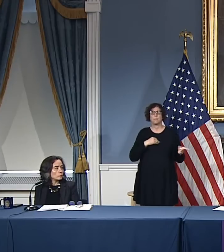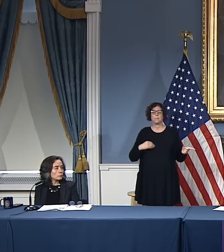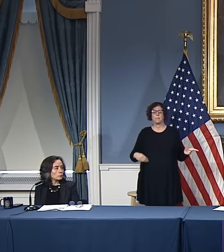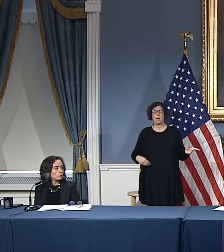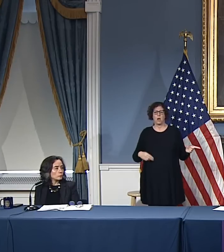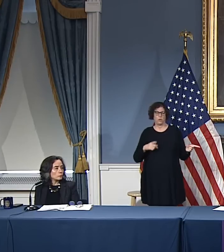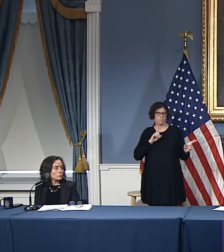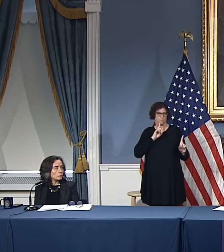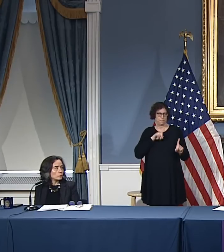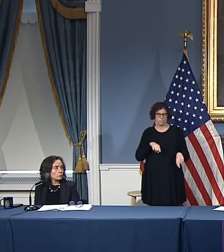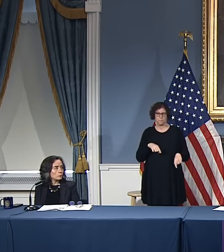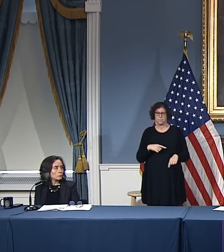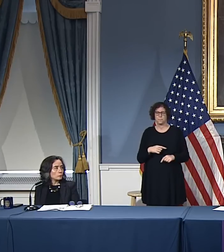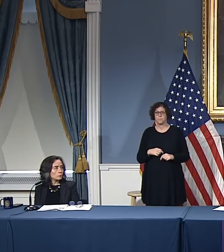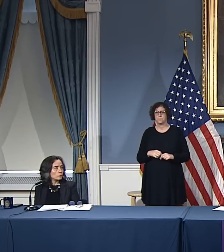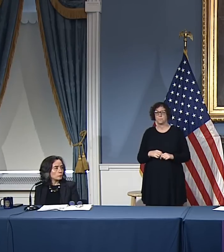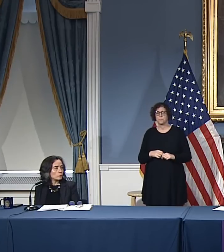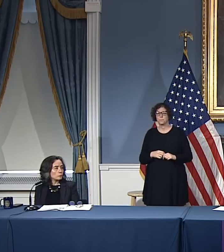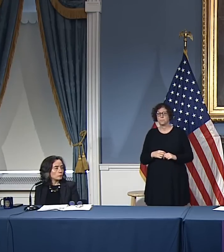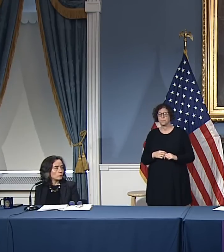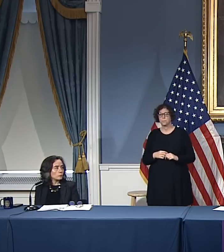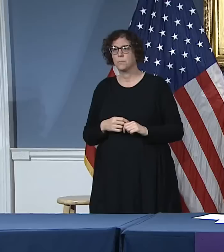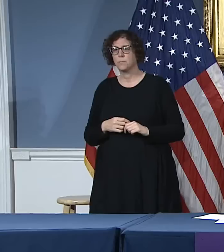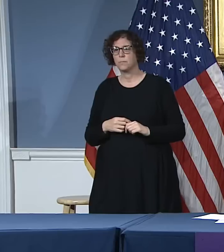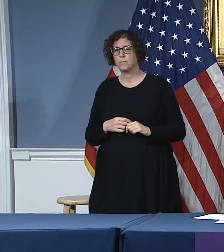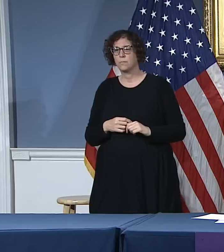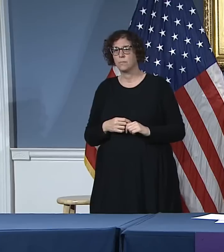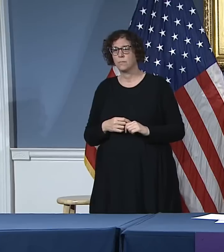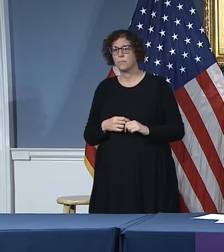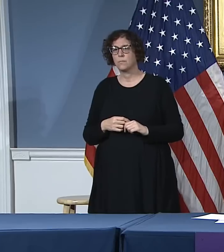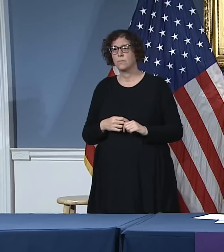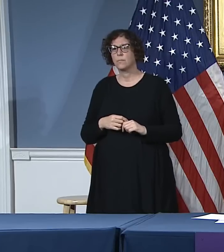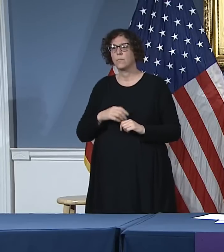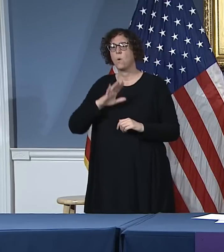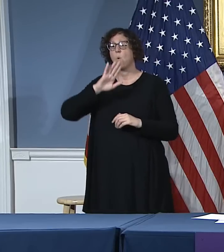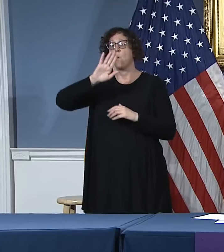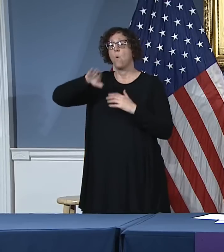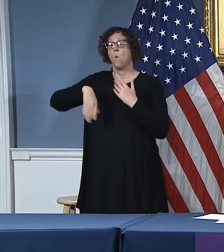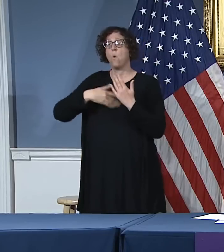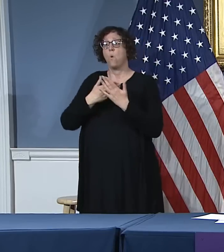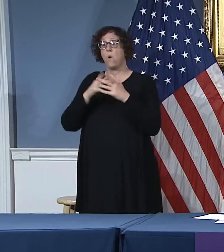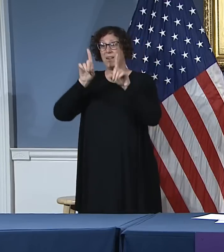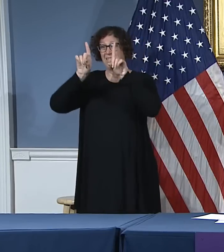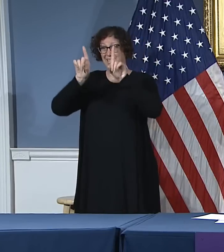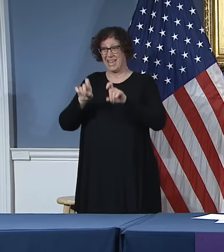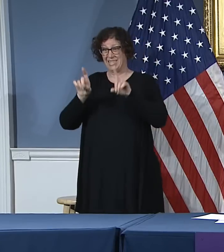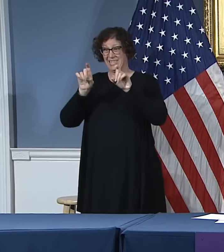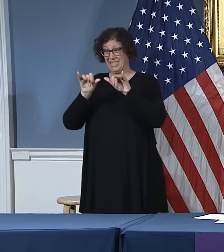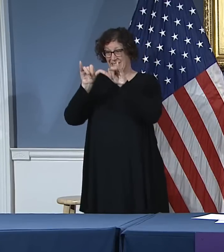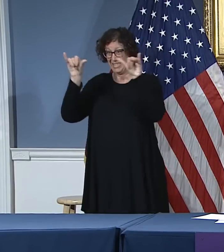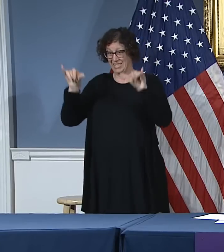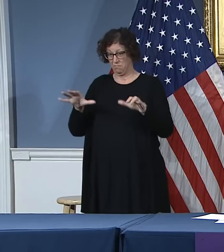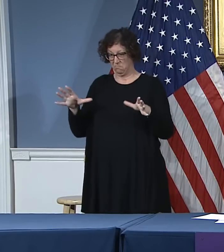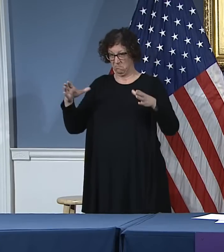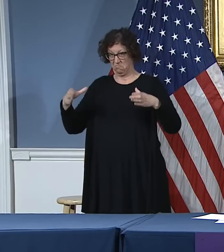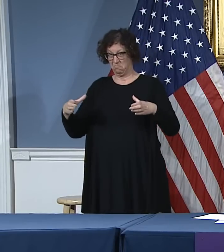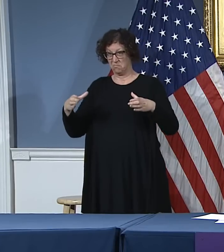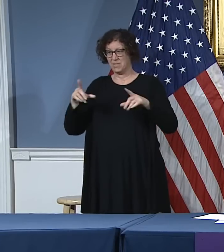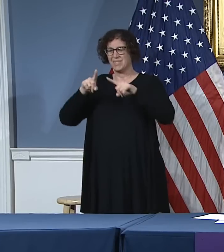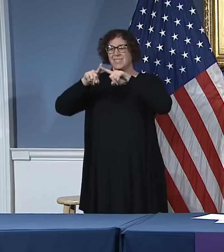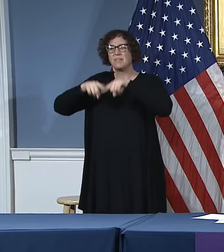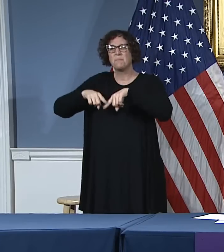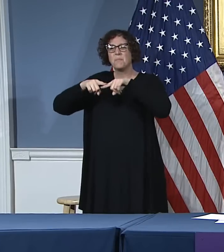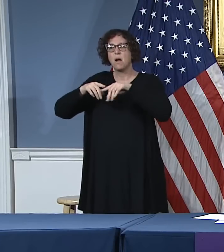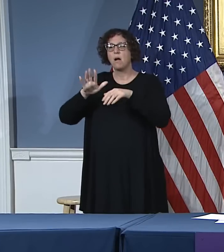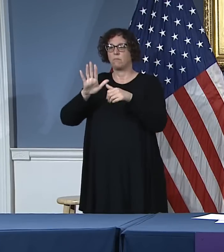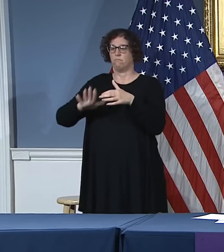start, and my colleagues will join in. Again, the entire testing system is based on the priority needs. There's a